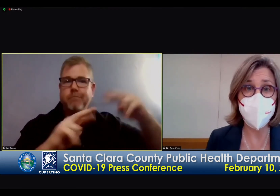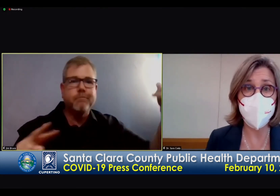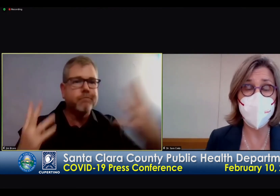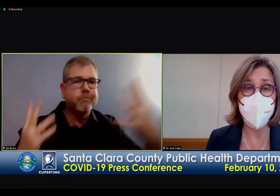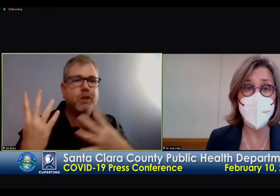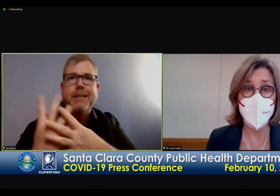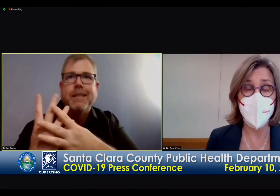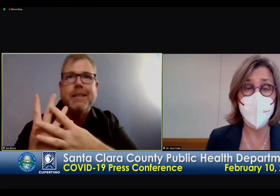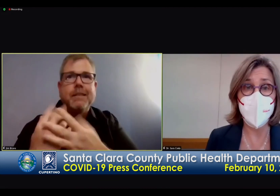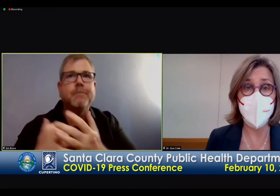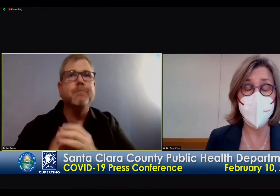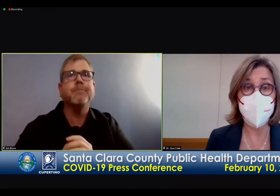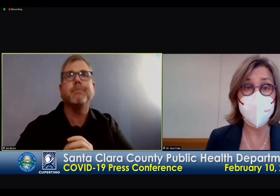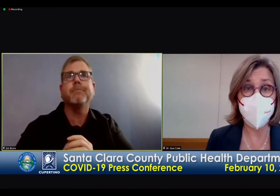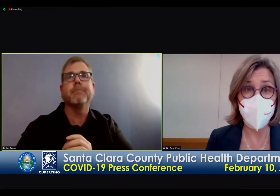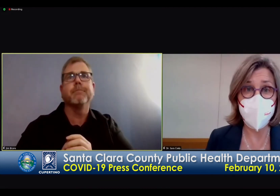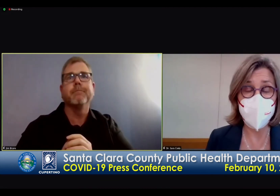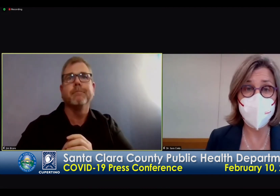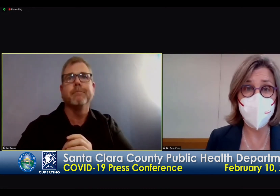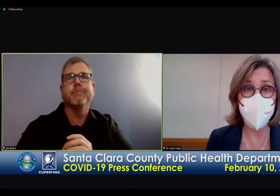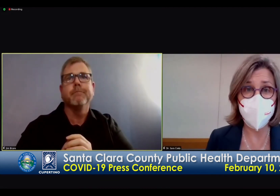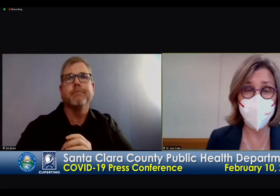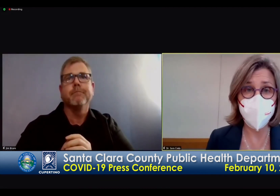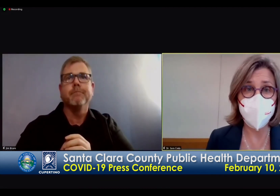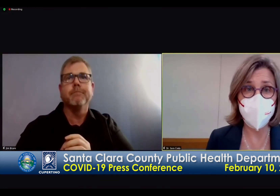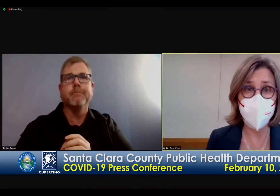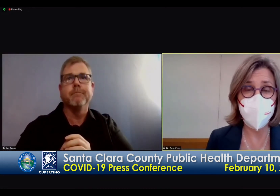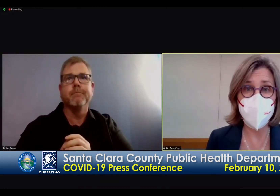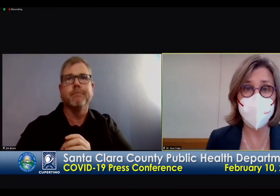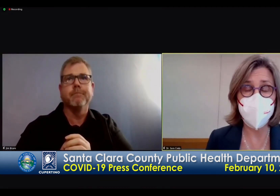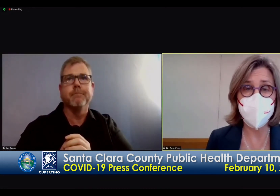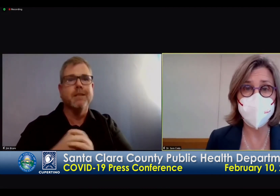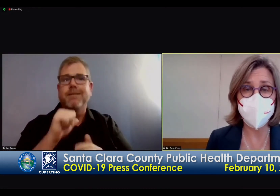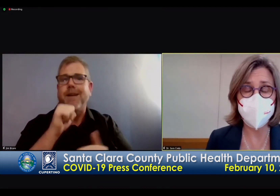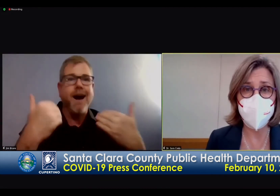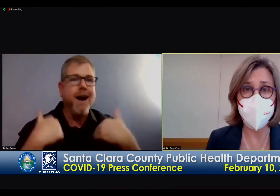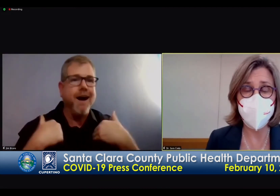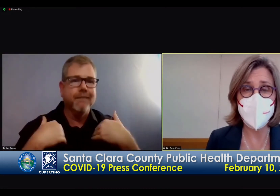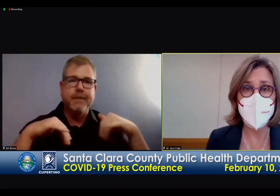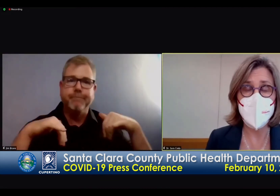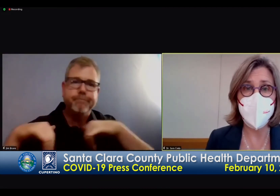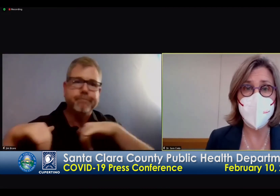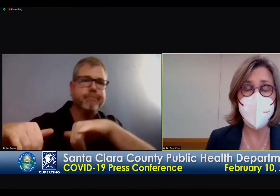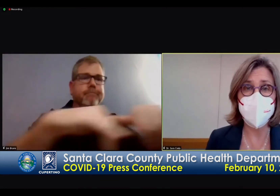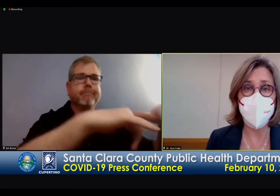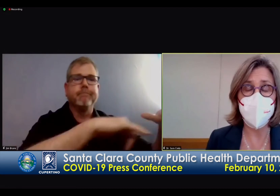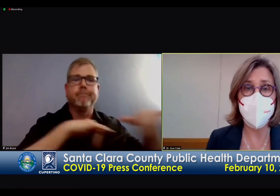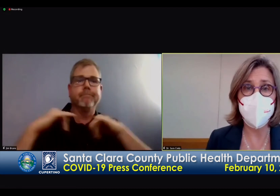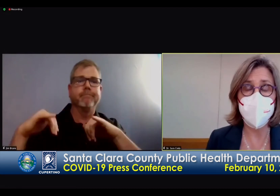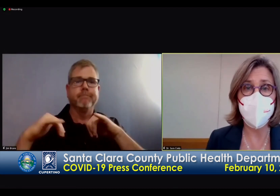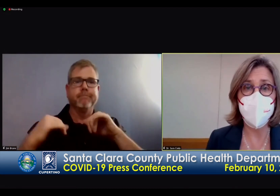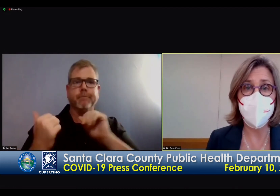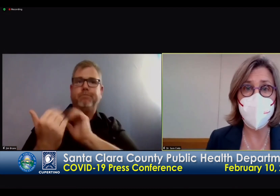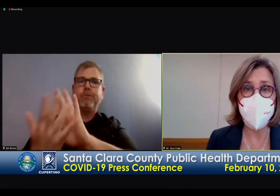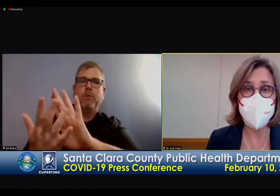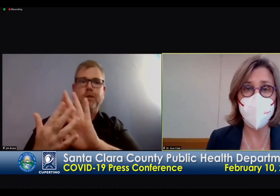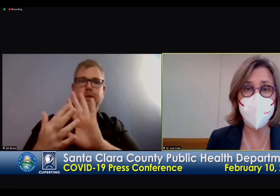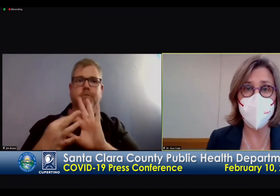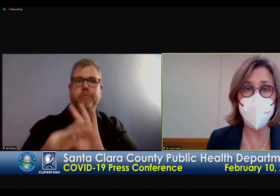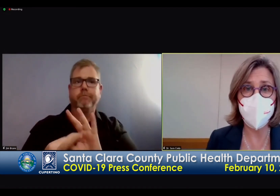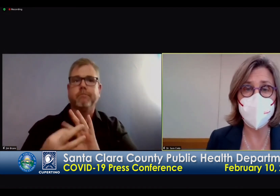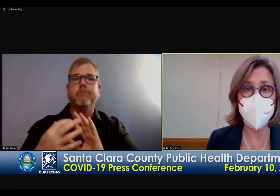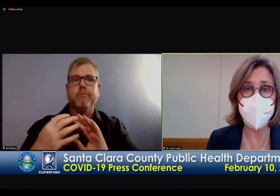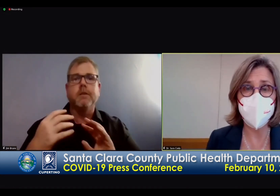country. We are trying to build an approach across the state, but it is a patchwork